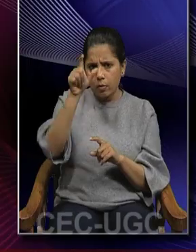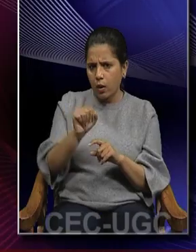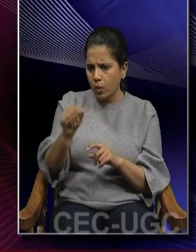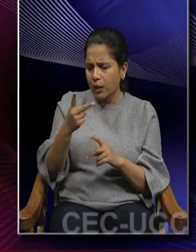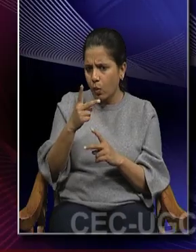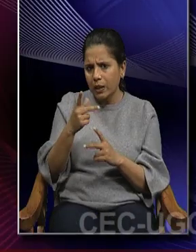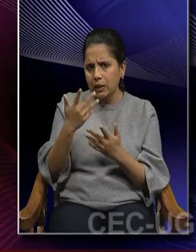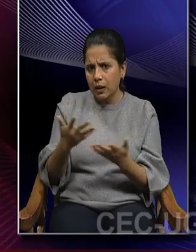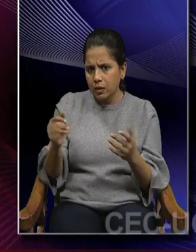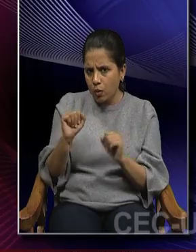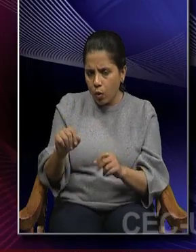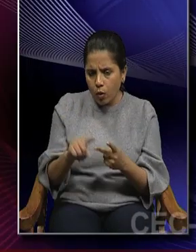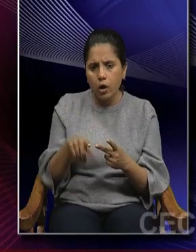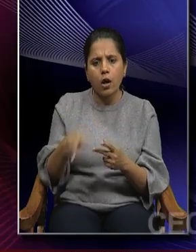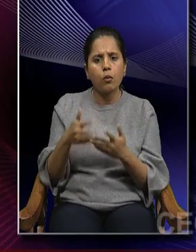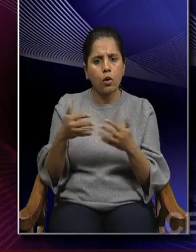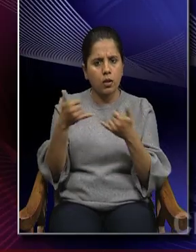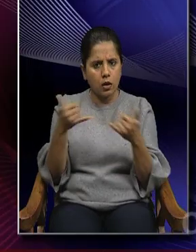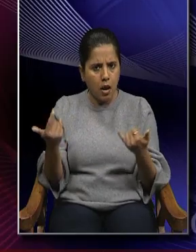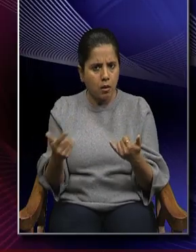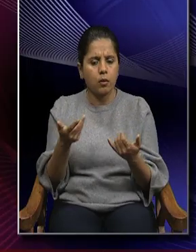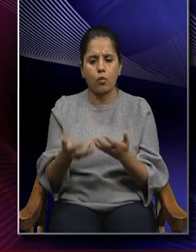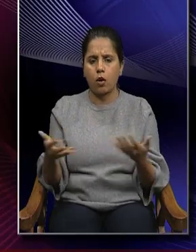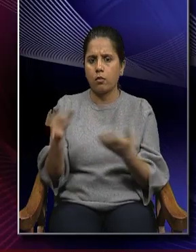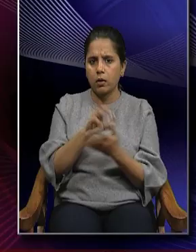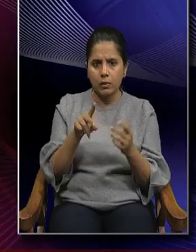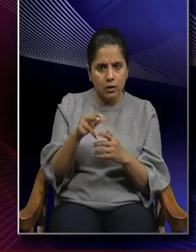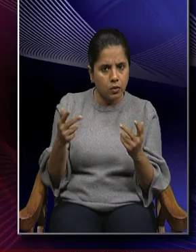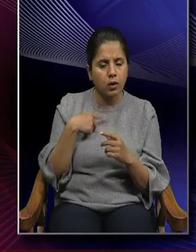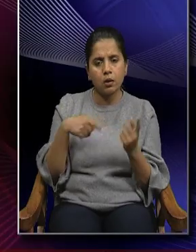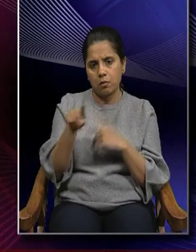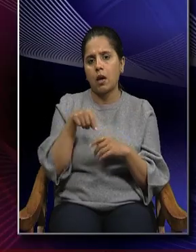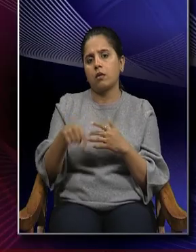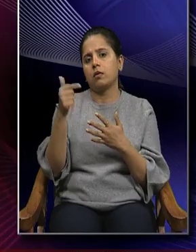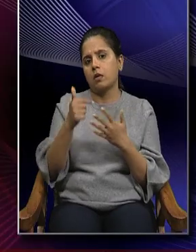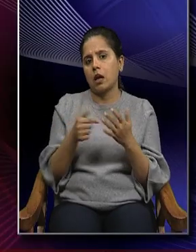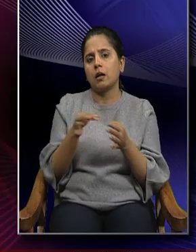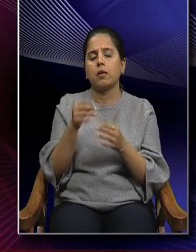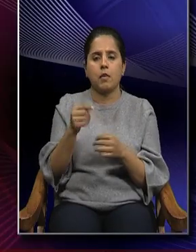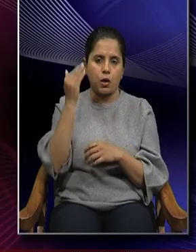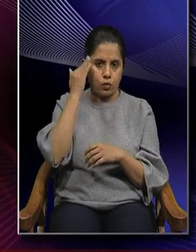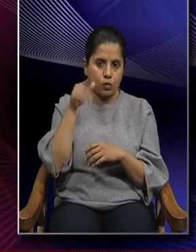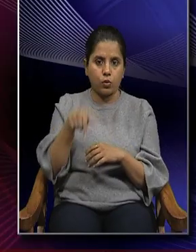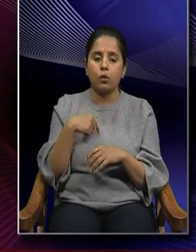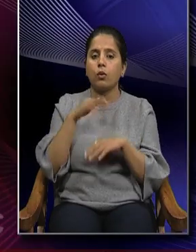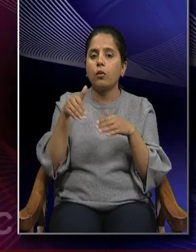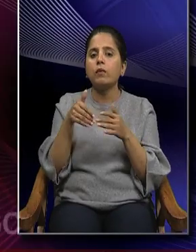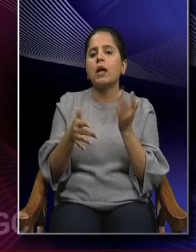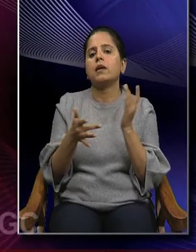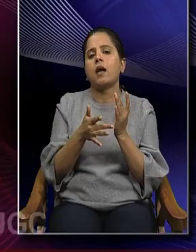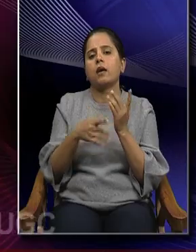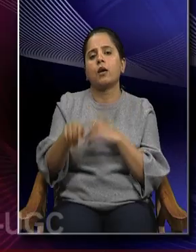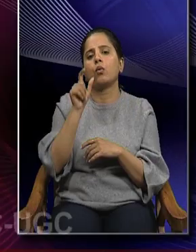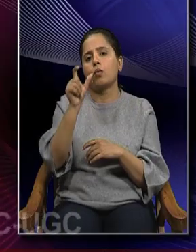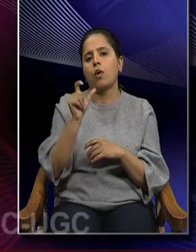product, product line and mix, now we should talk about the product mix characteristics. So, I am introducing some technical terms